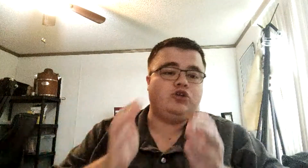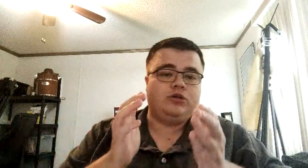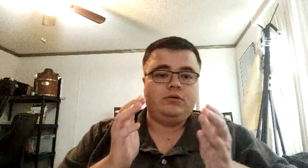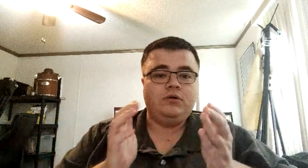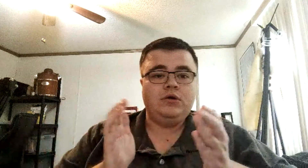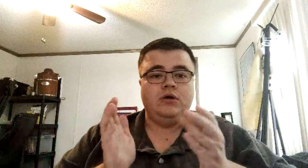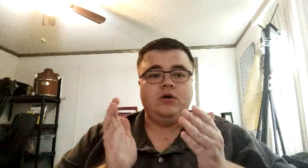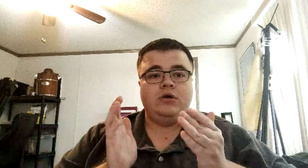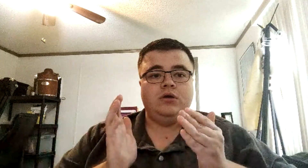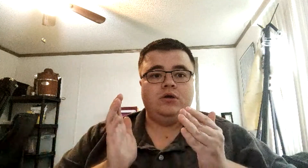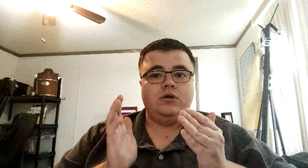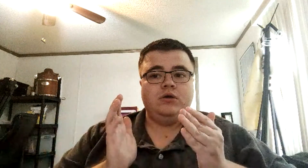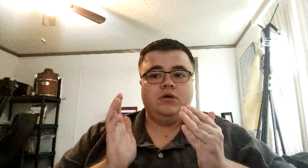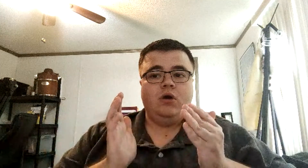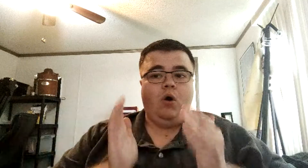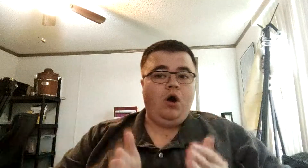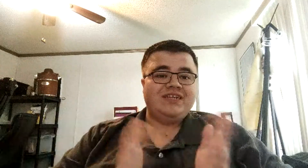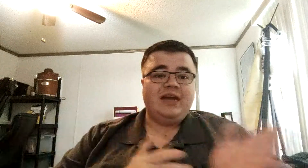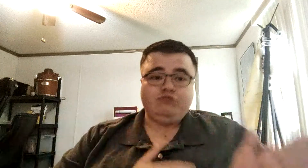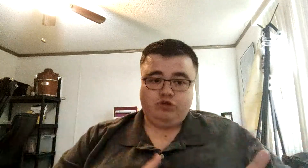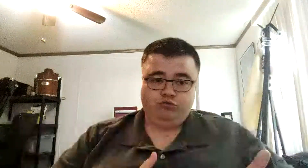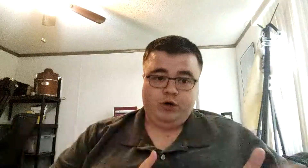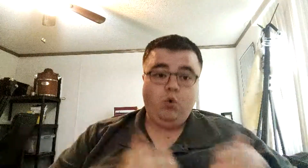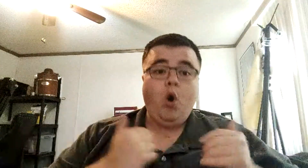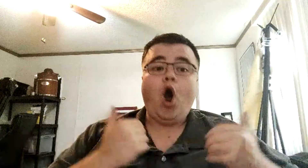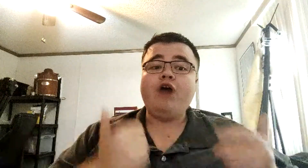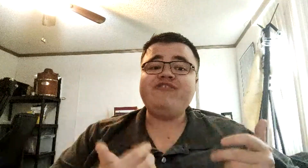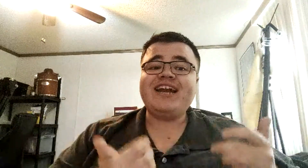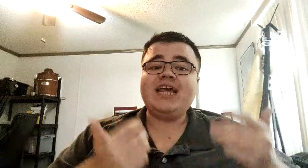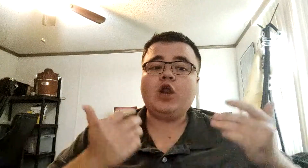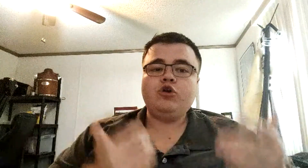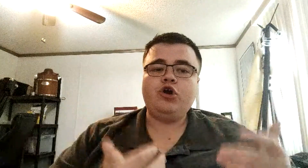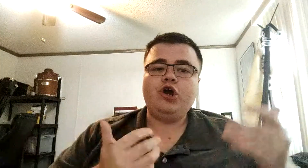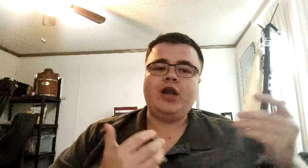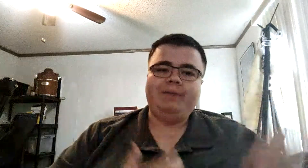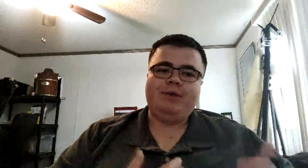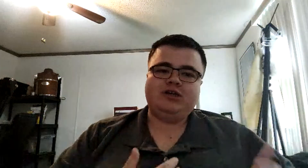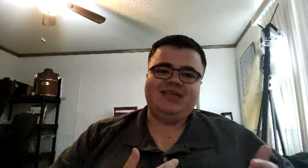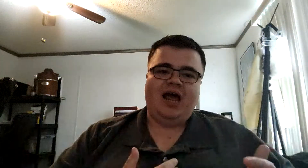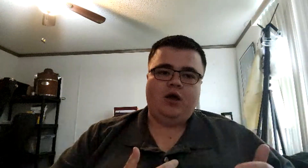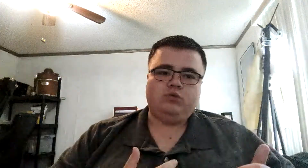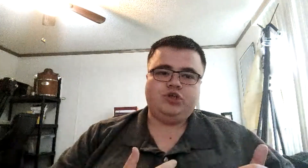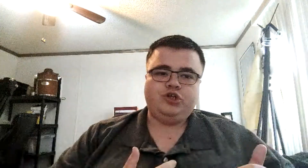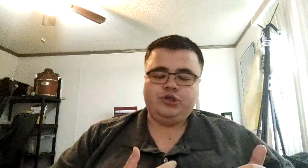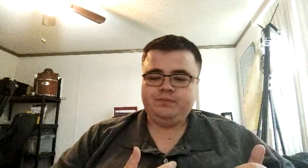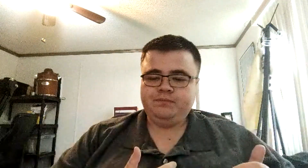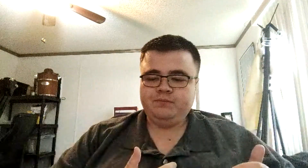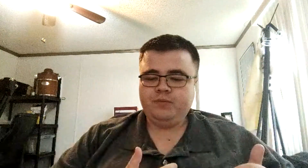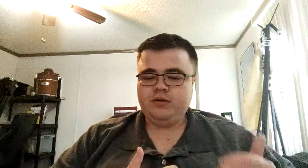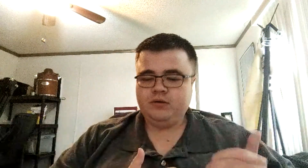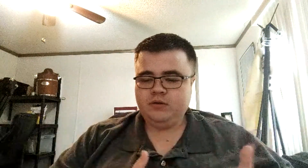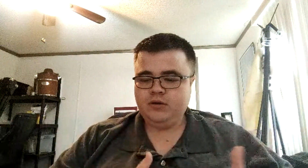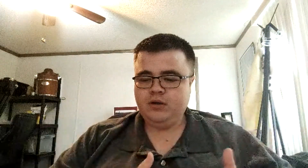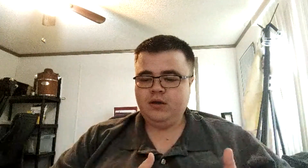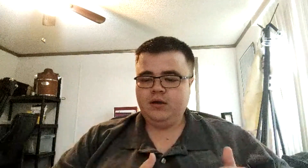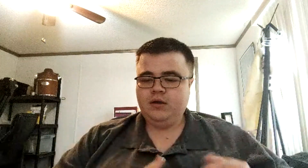action or the deaf children who already learn American language.